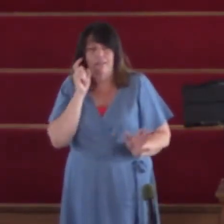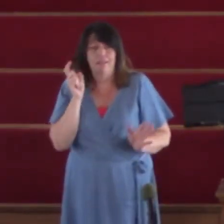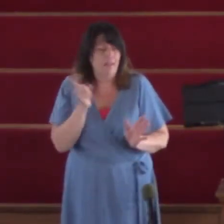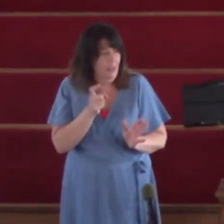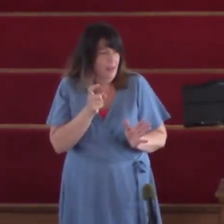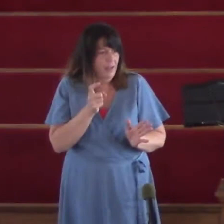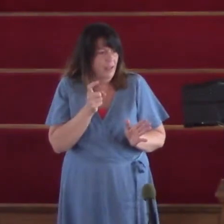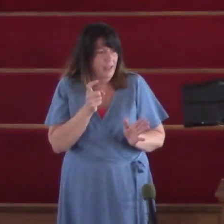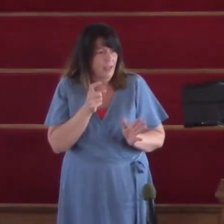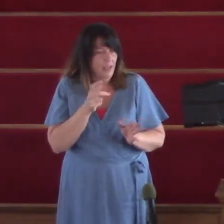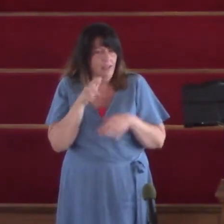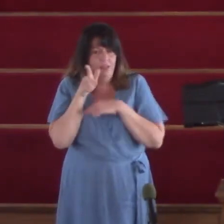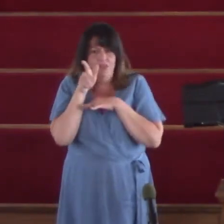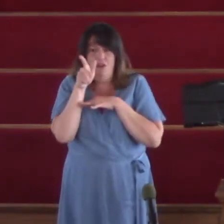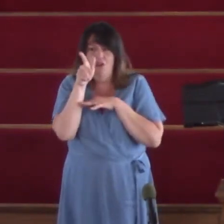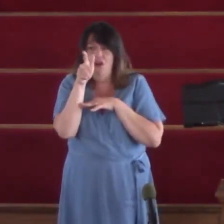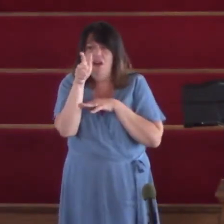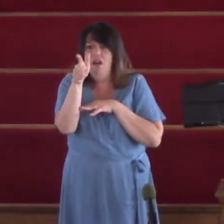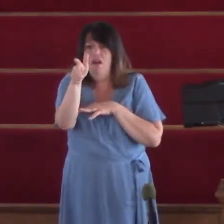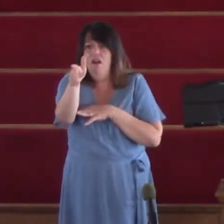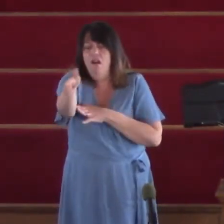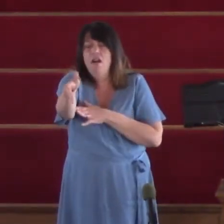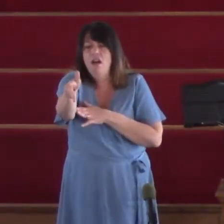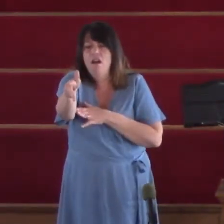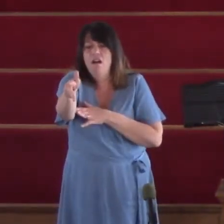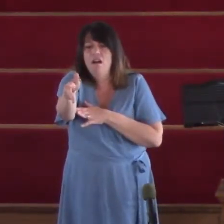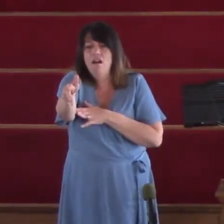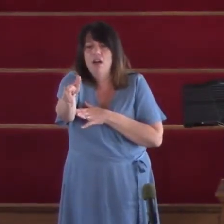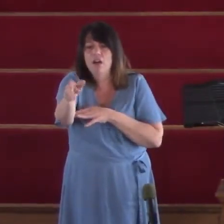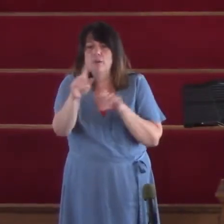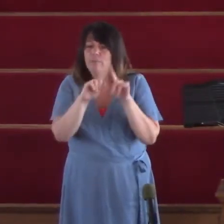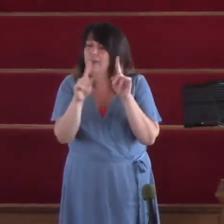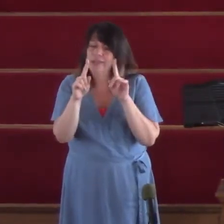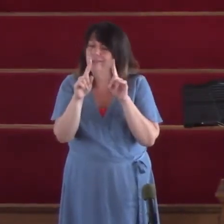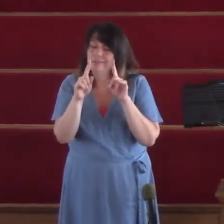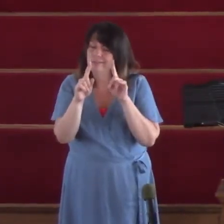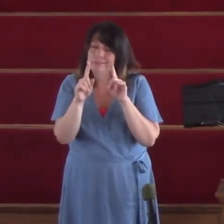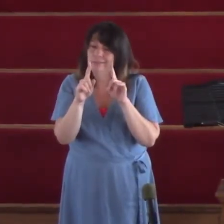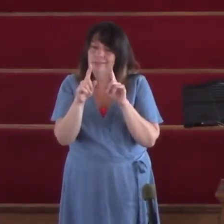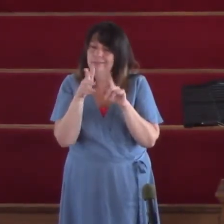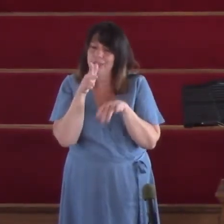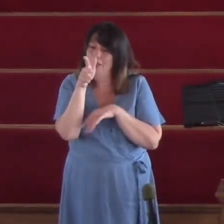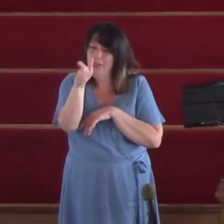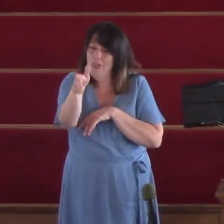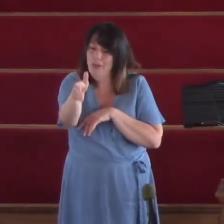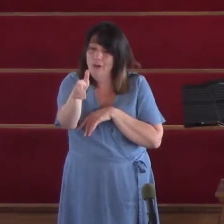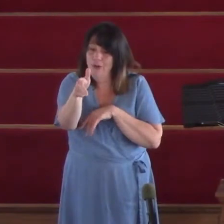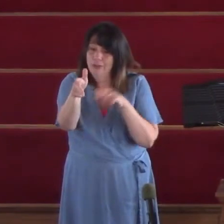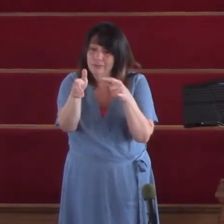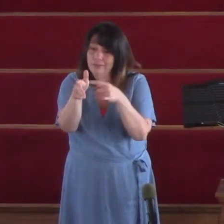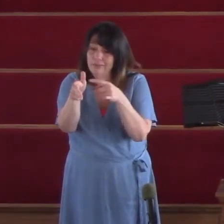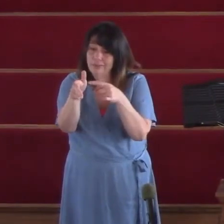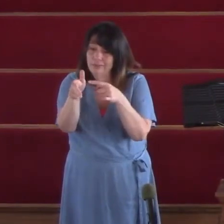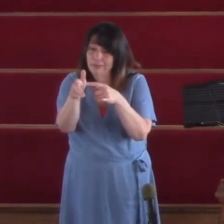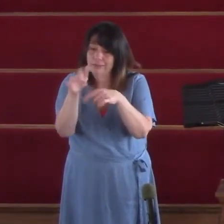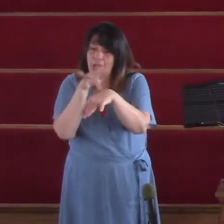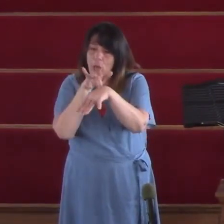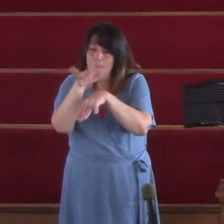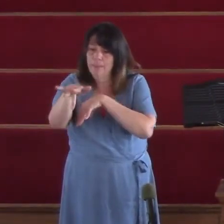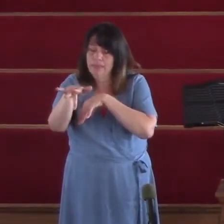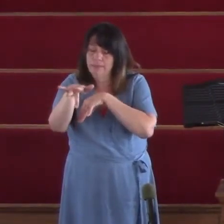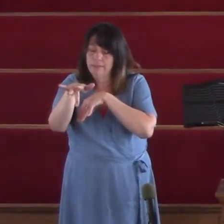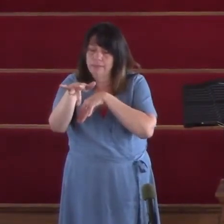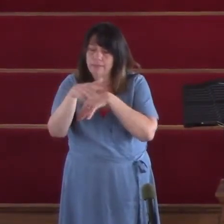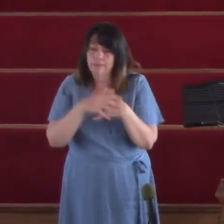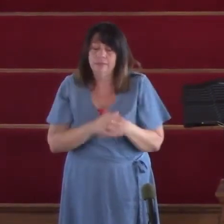car keeps glowing, and my friend, they're gone by the help of the grace of God. I remember not too long ago